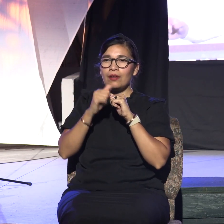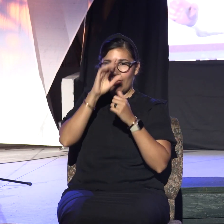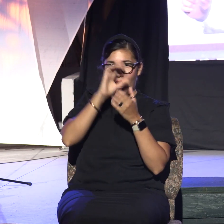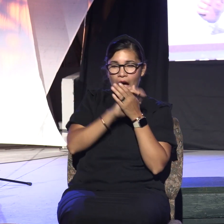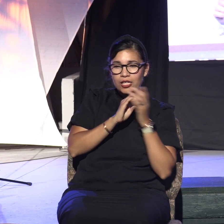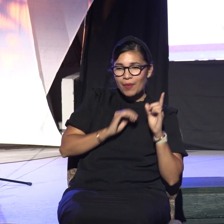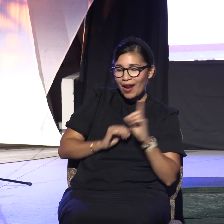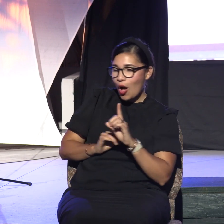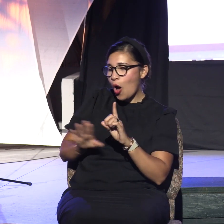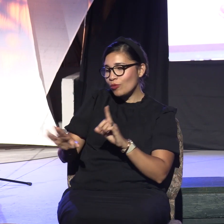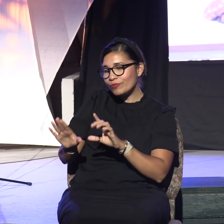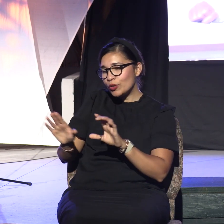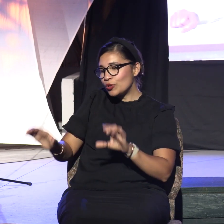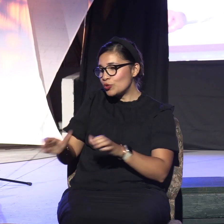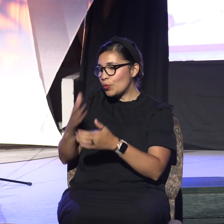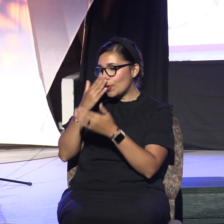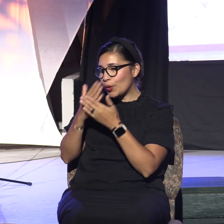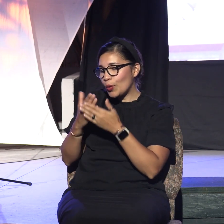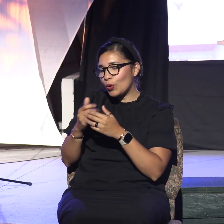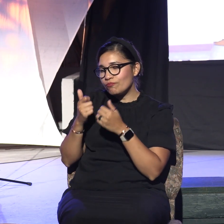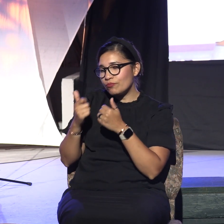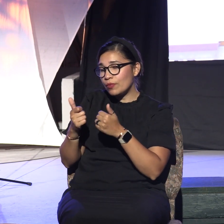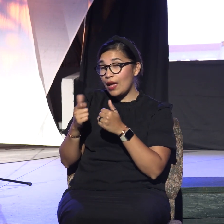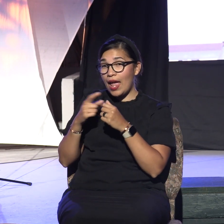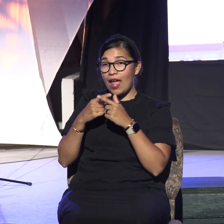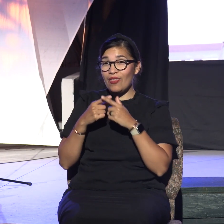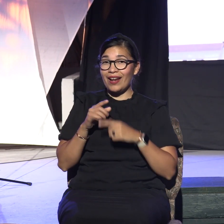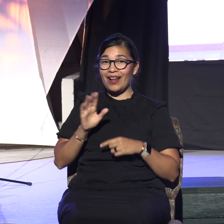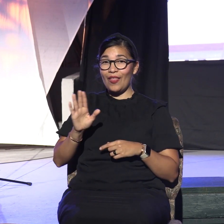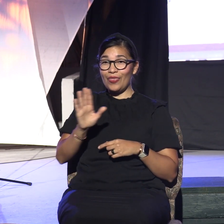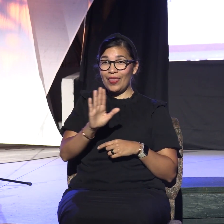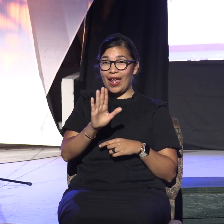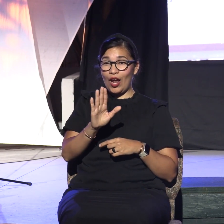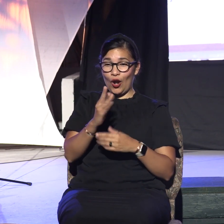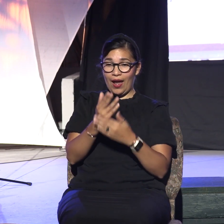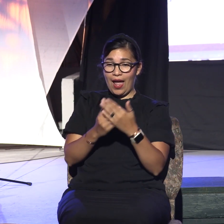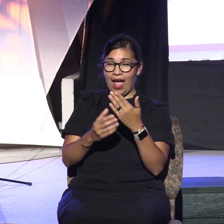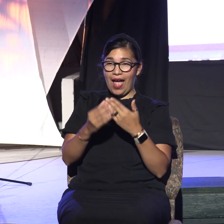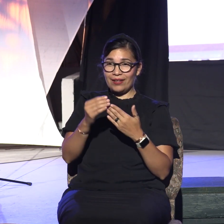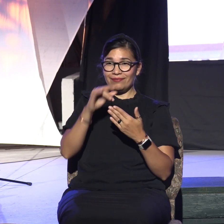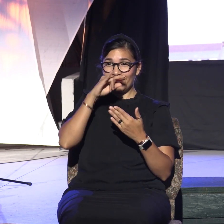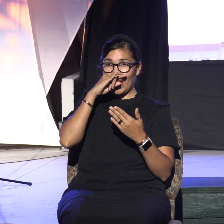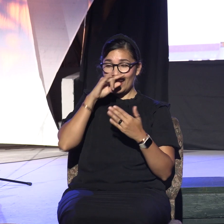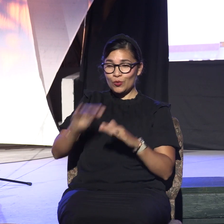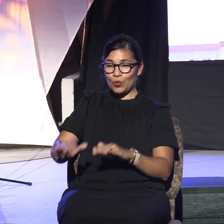and 6. They had 3 children, but it wasn't long. Those kids grown and gone.